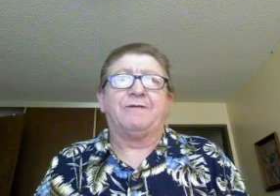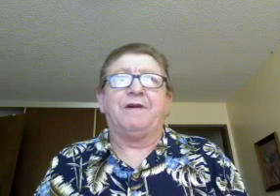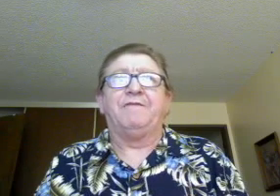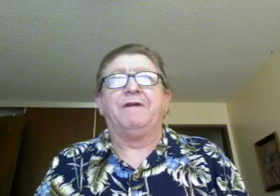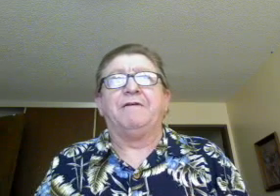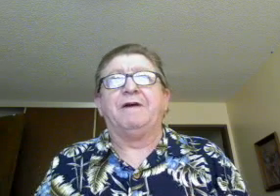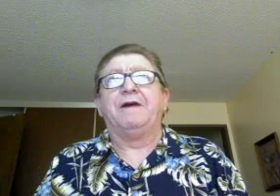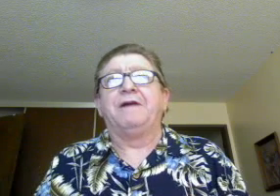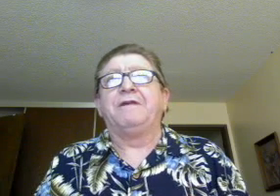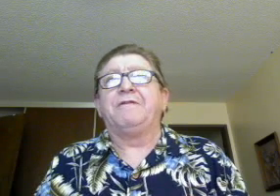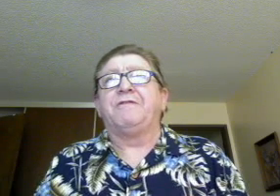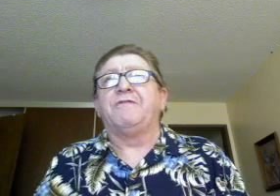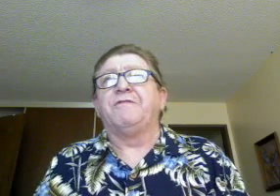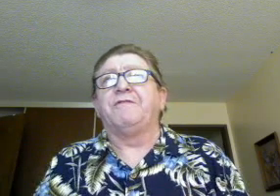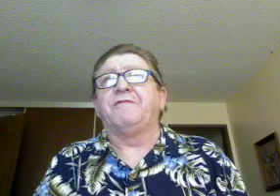great video. I chose this to